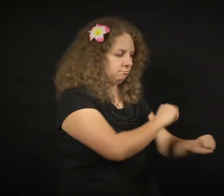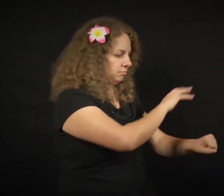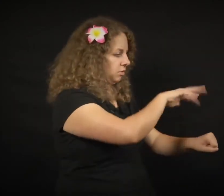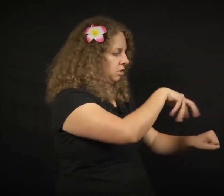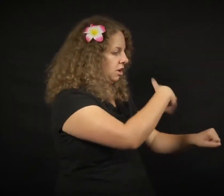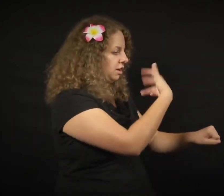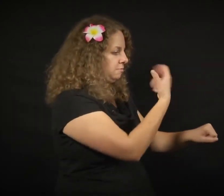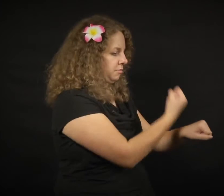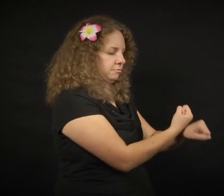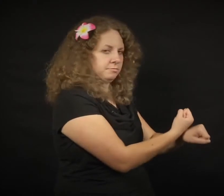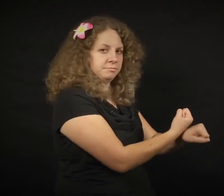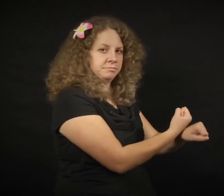Lock up.